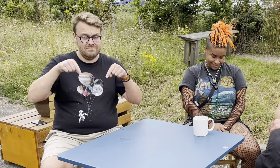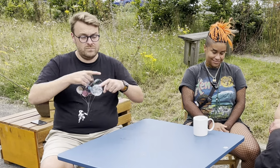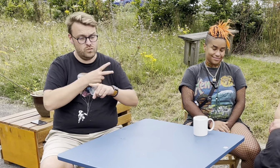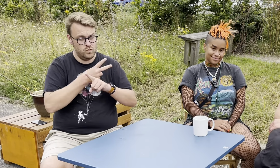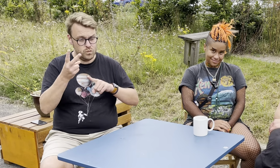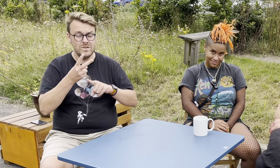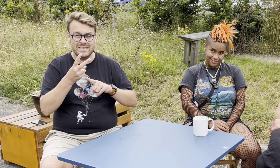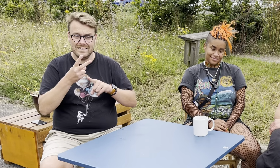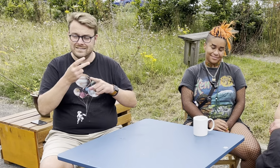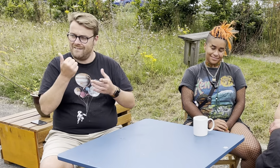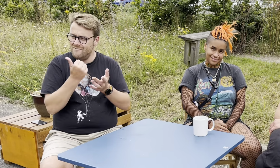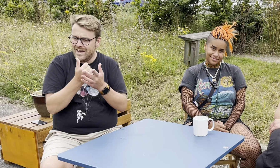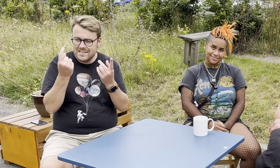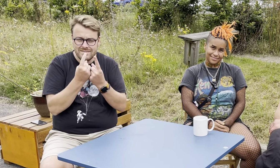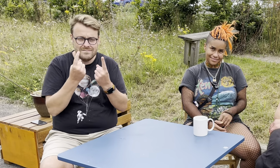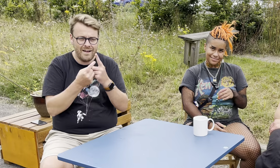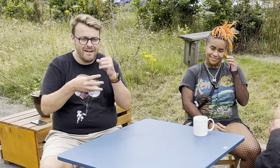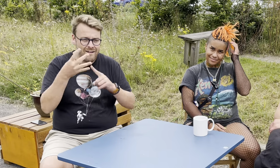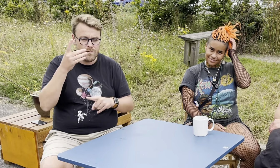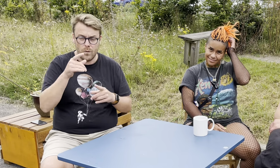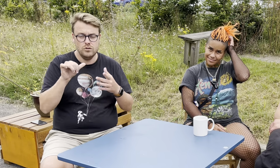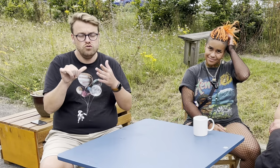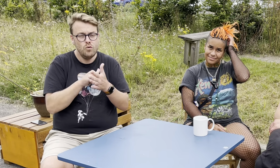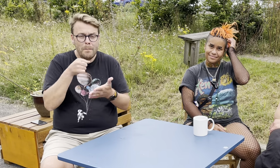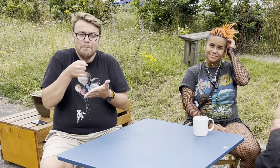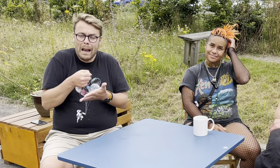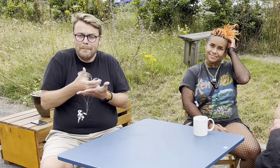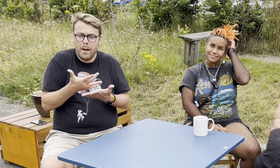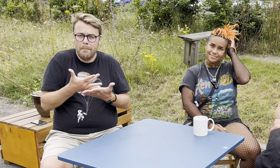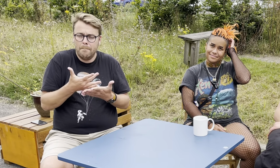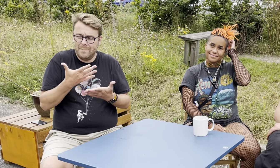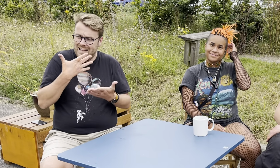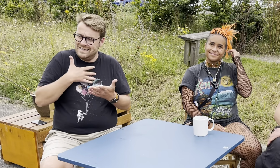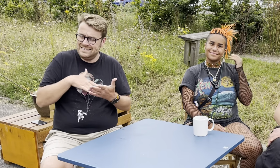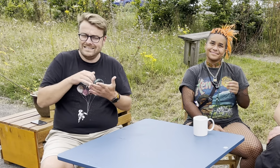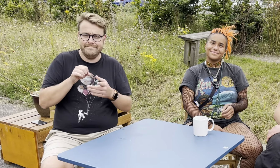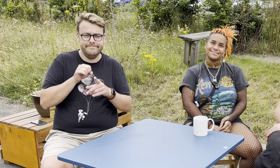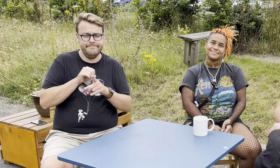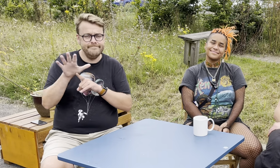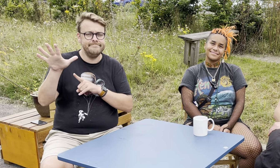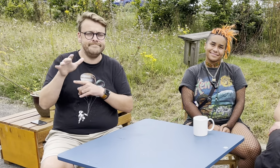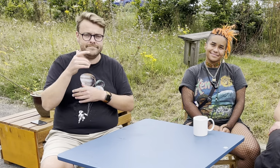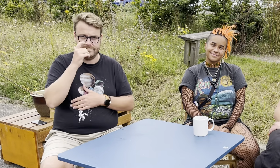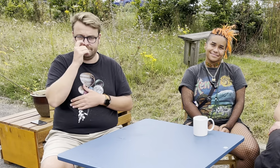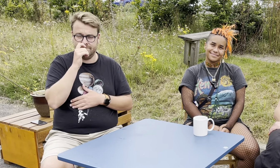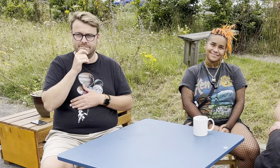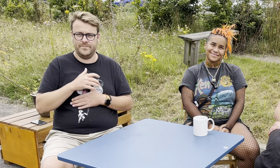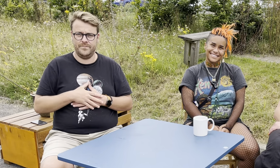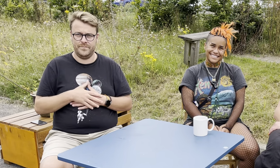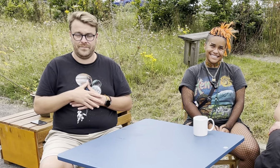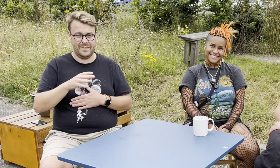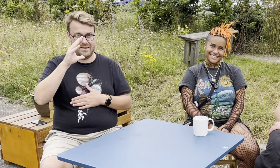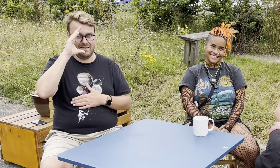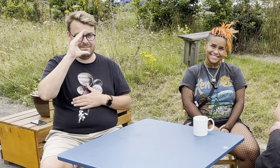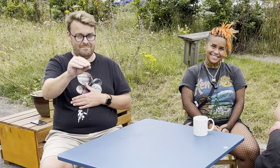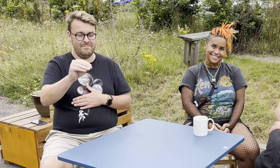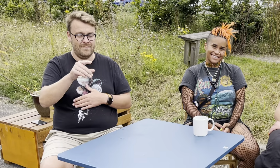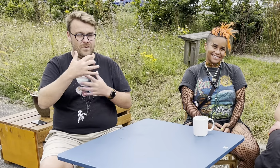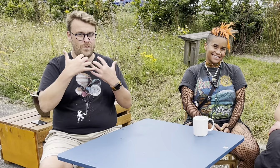right? Yeah. So we've just to let the audience know that we've recently done a 20-minute version of Galatea, followed by a sort of 2-minute, but